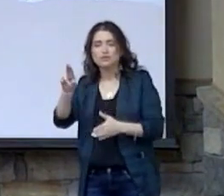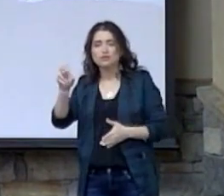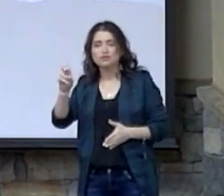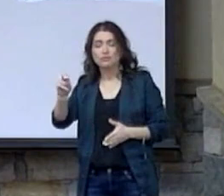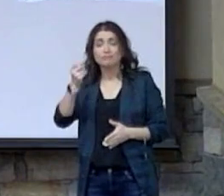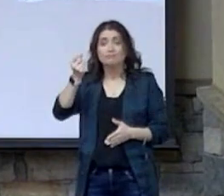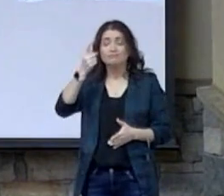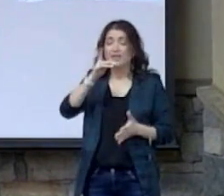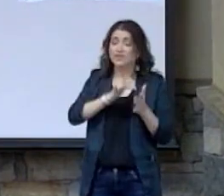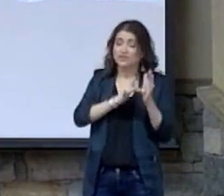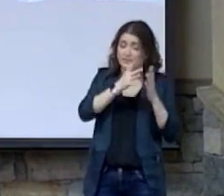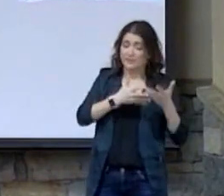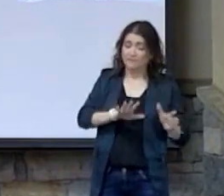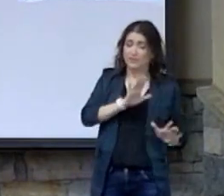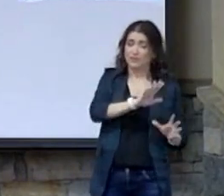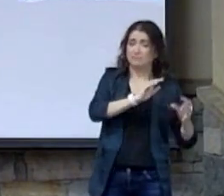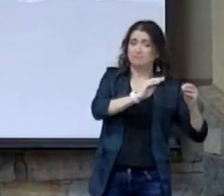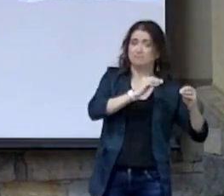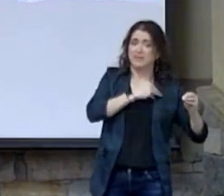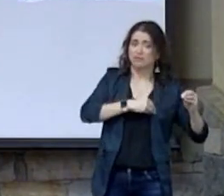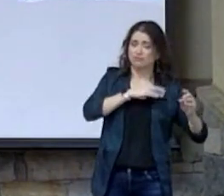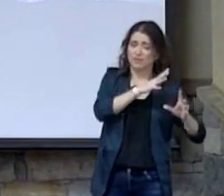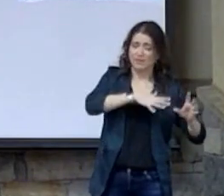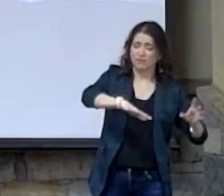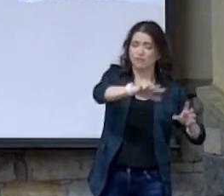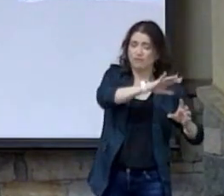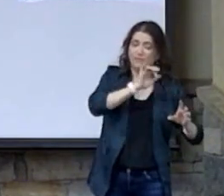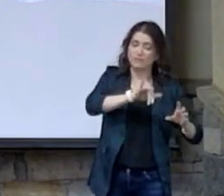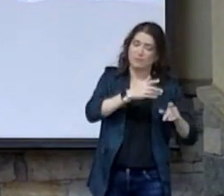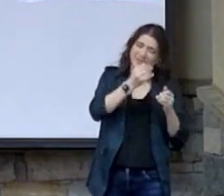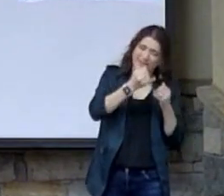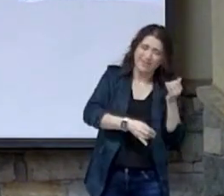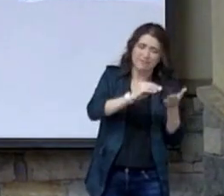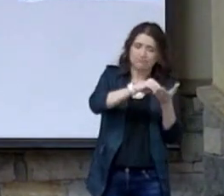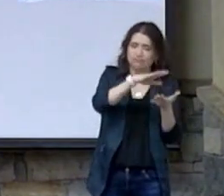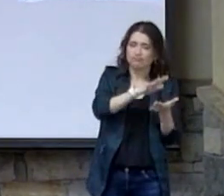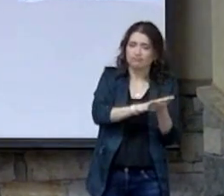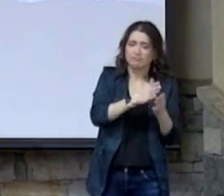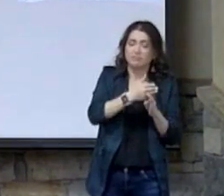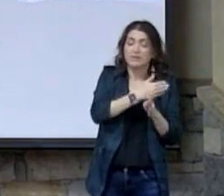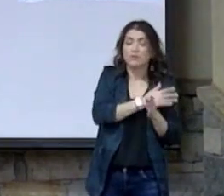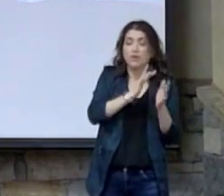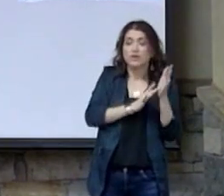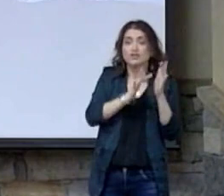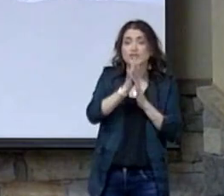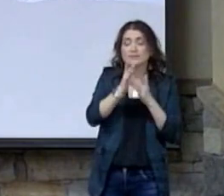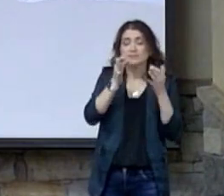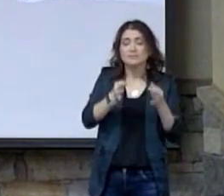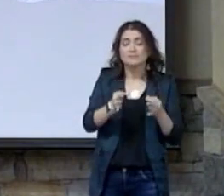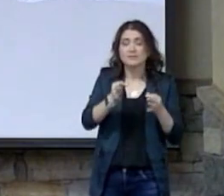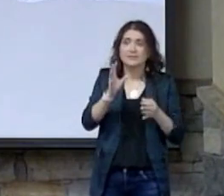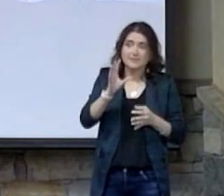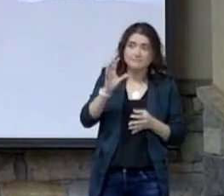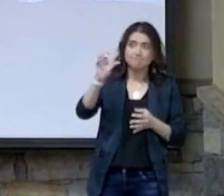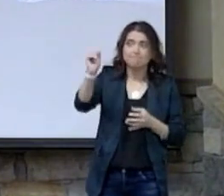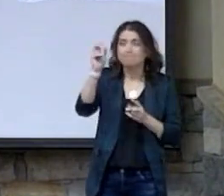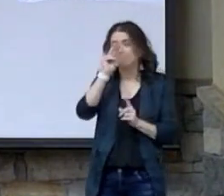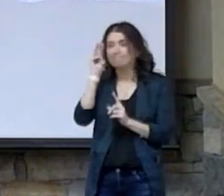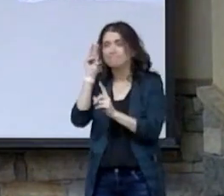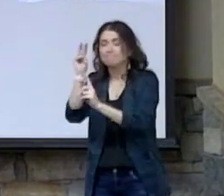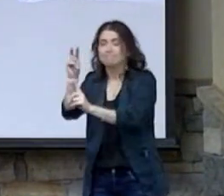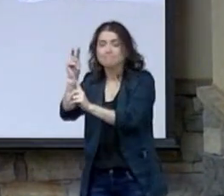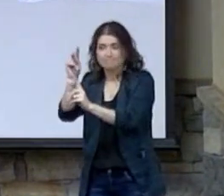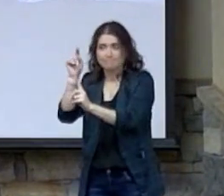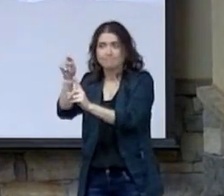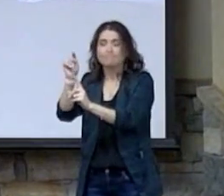here. In fact, this would be the last recorded words before Jesus is about to turn and set his eyes